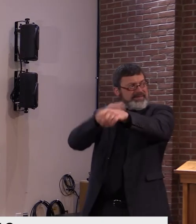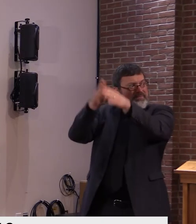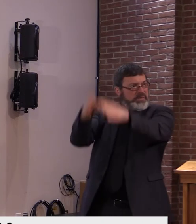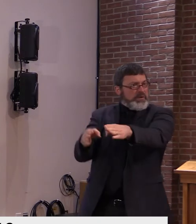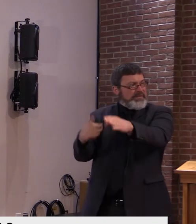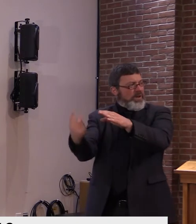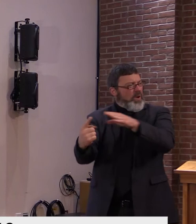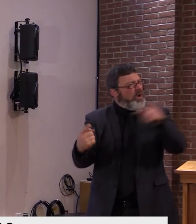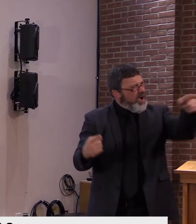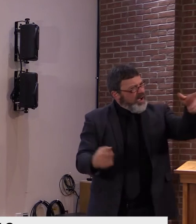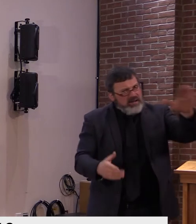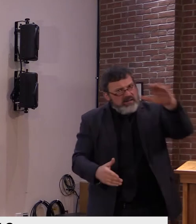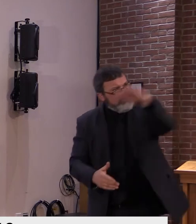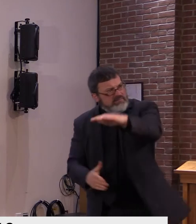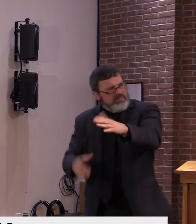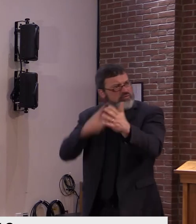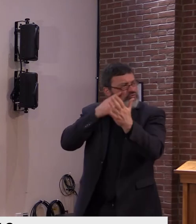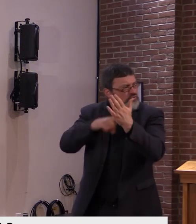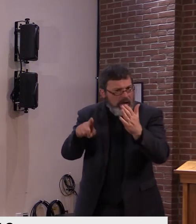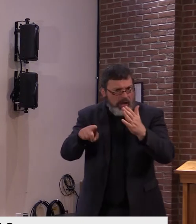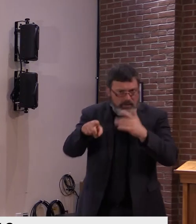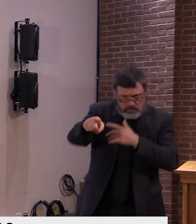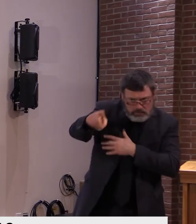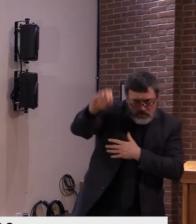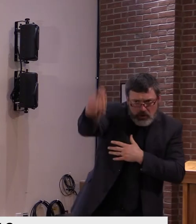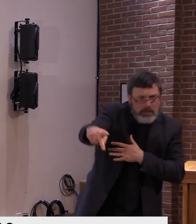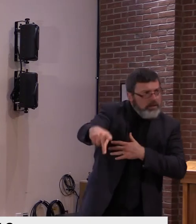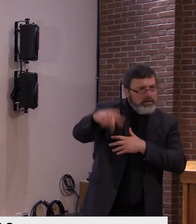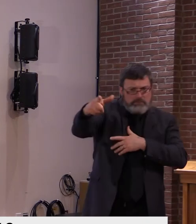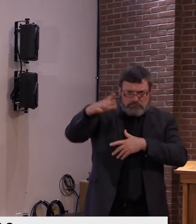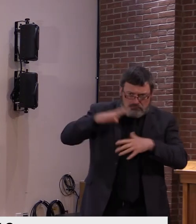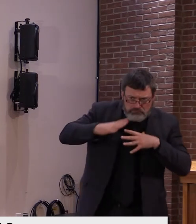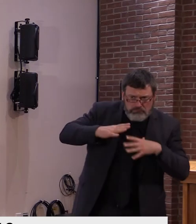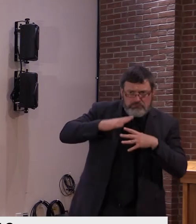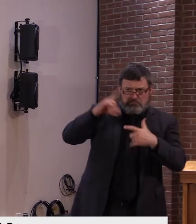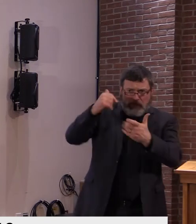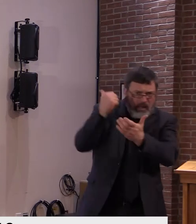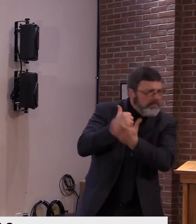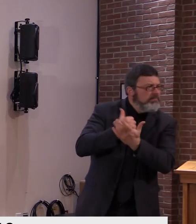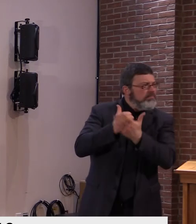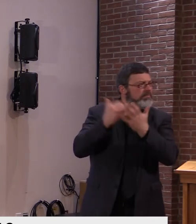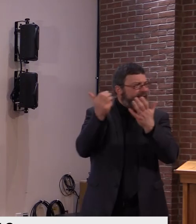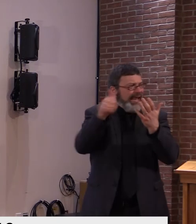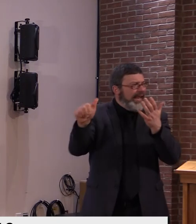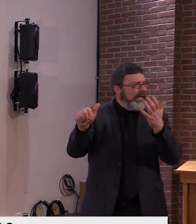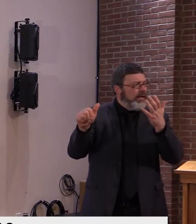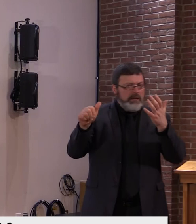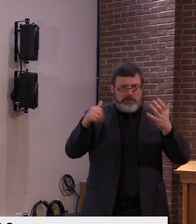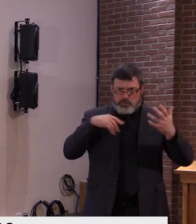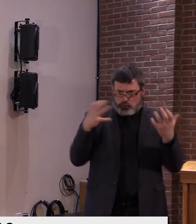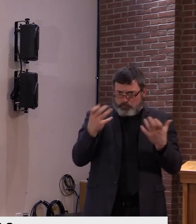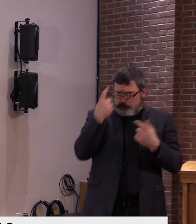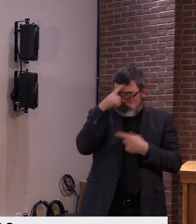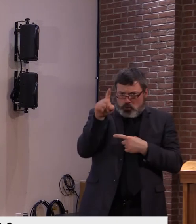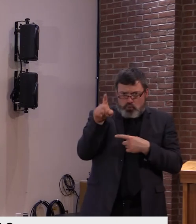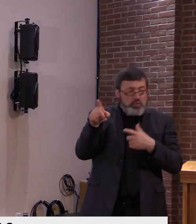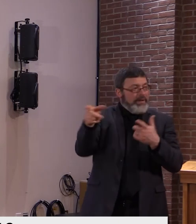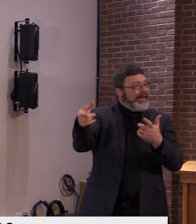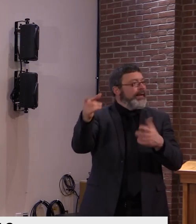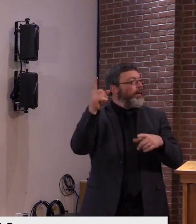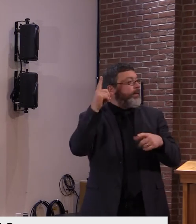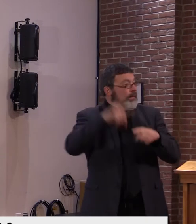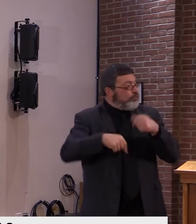make all the difference in the world. It's just someone they can have as a sounding board, and maybe just listening to